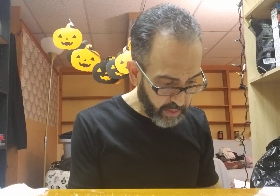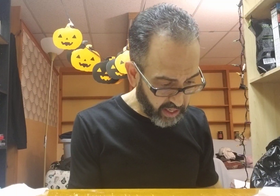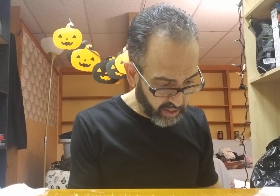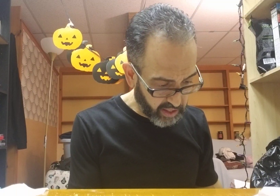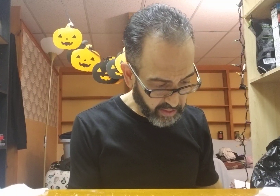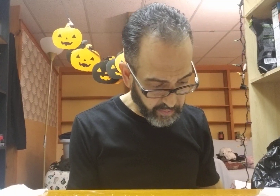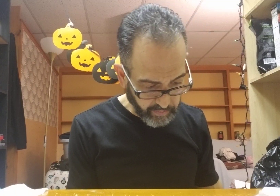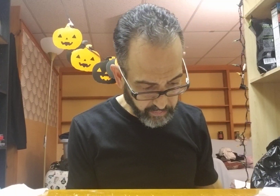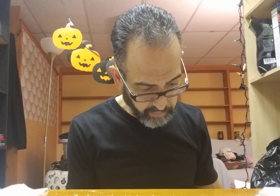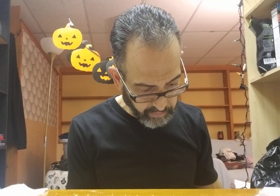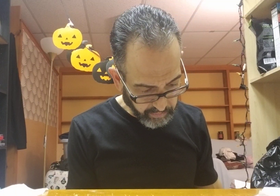better